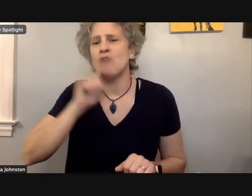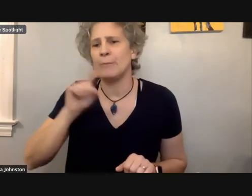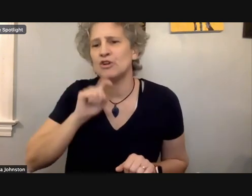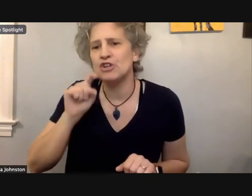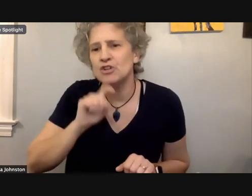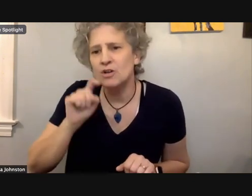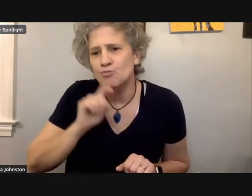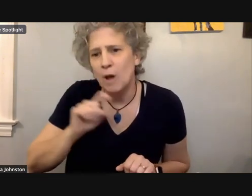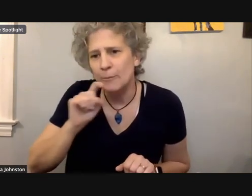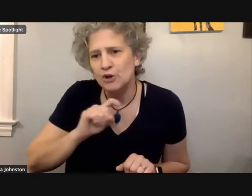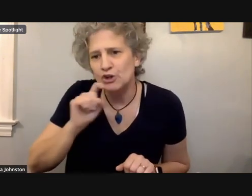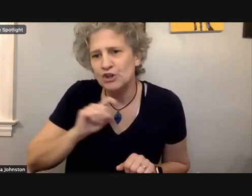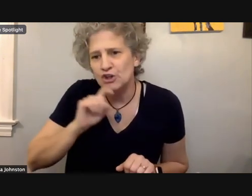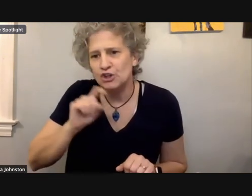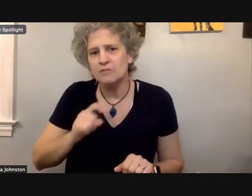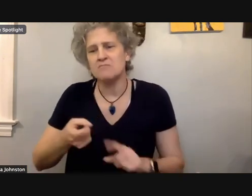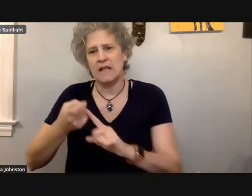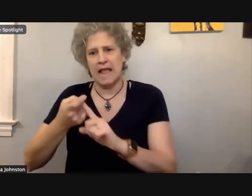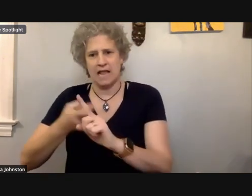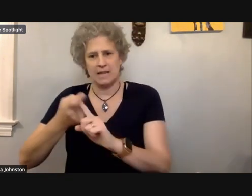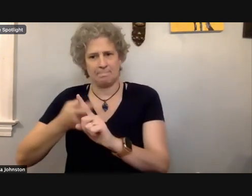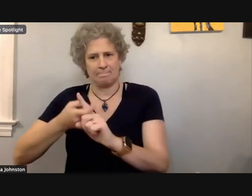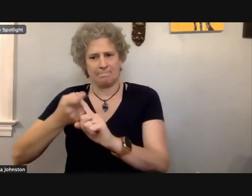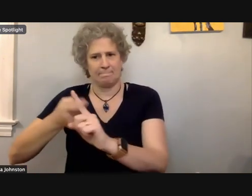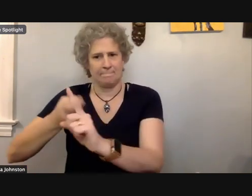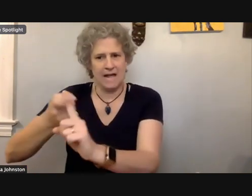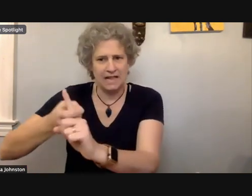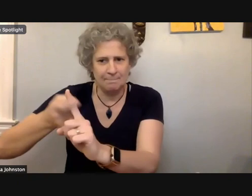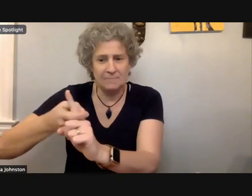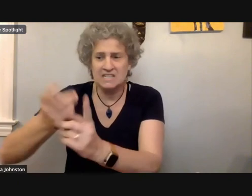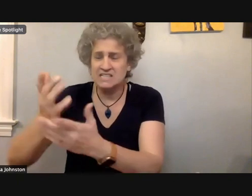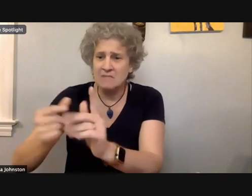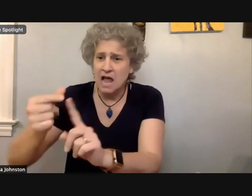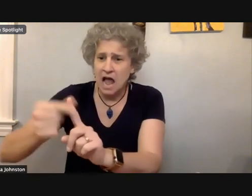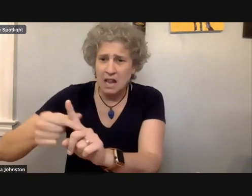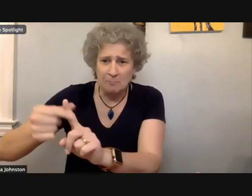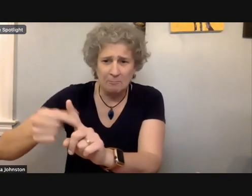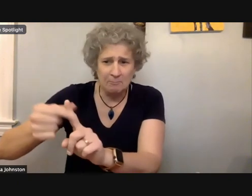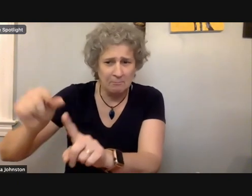interchangeably. So condom or rubber.